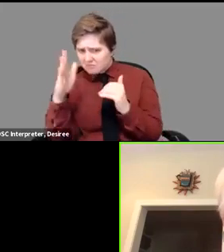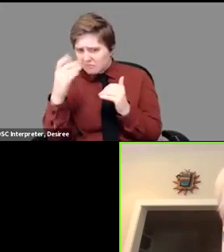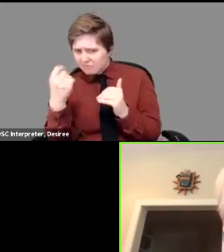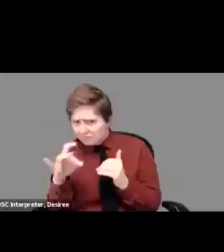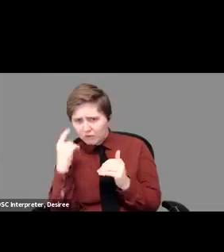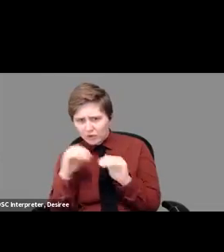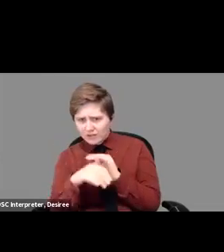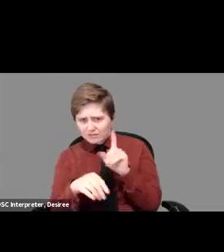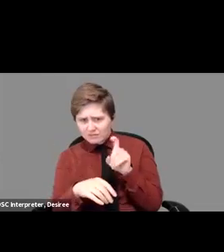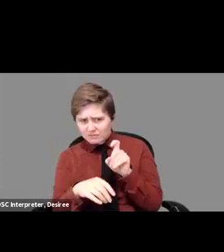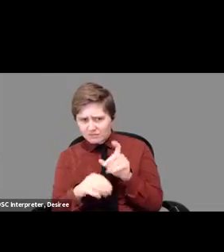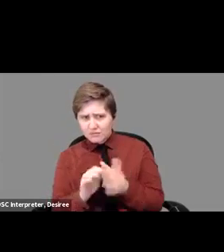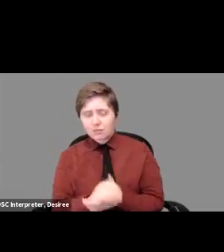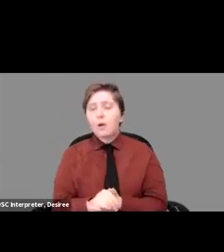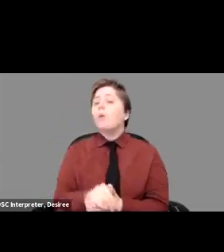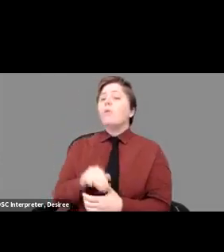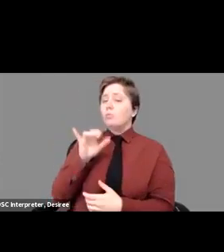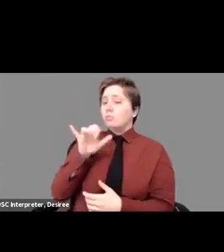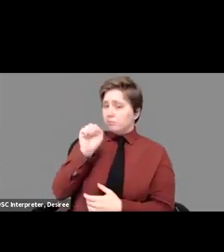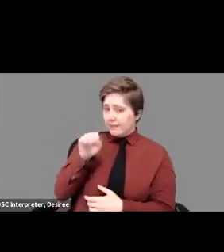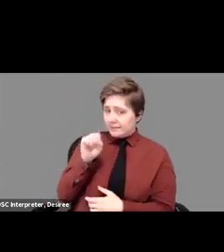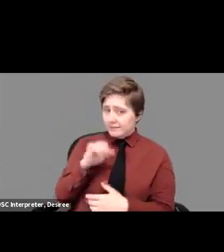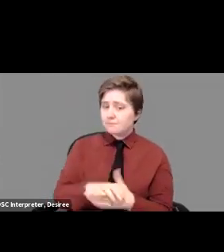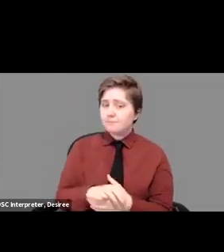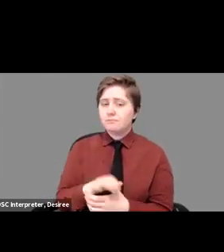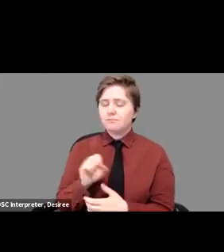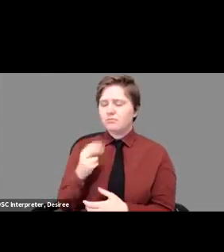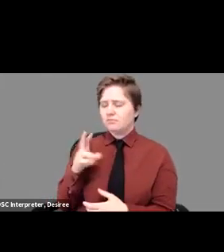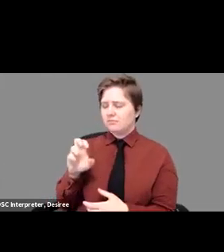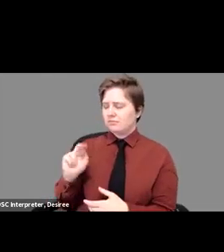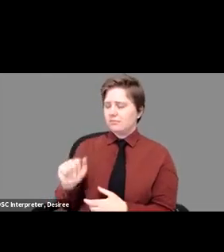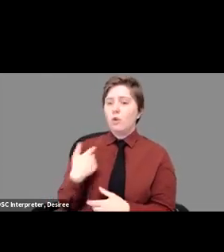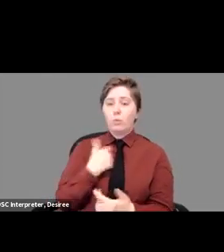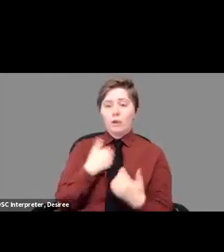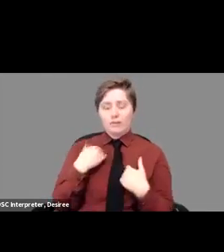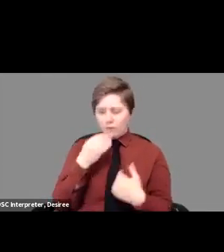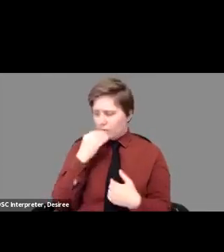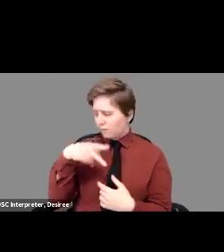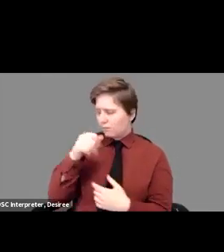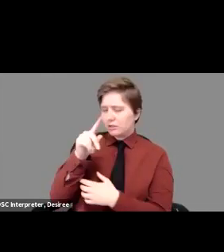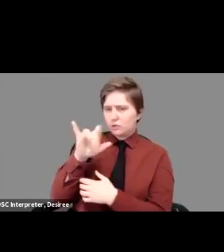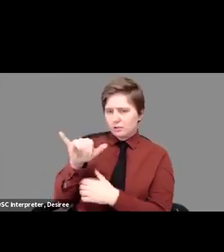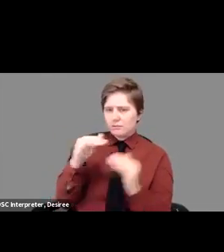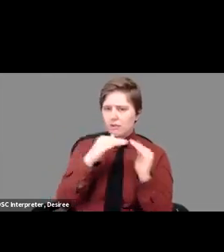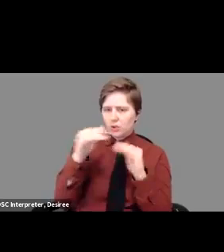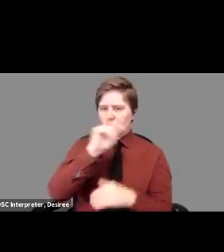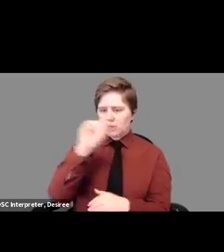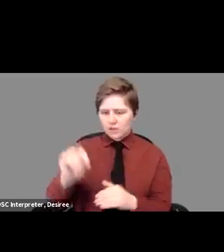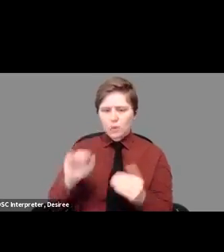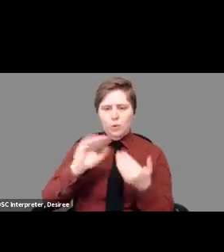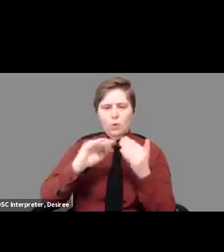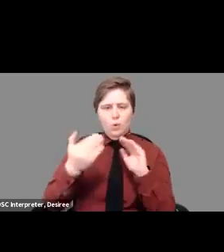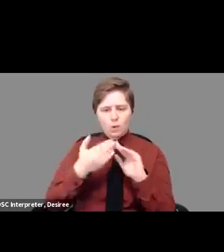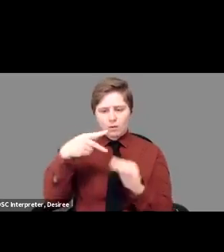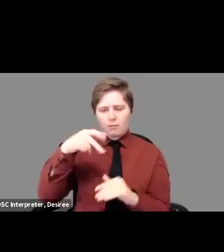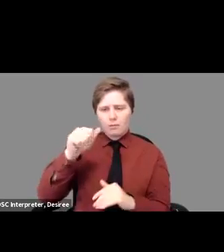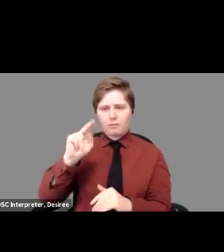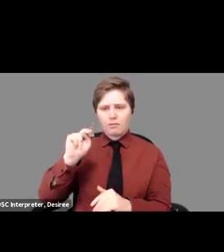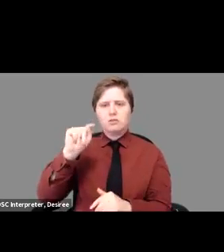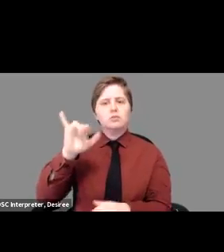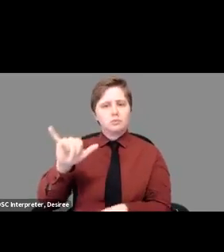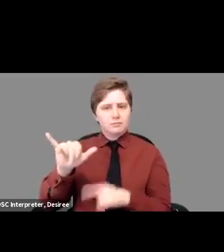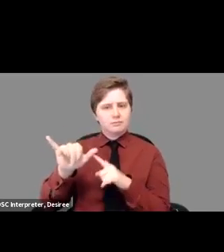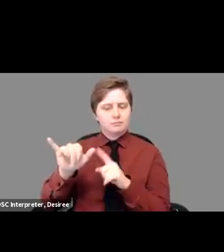it? So yes, we have a food pantry here, Equality Toledo Community Pantry.